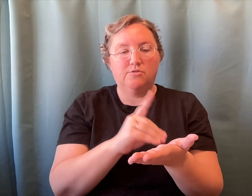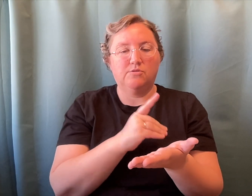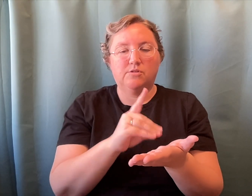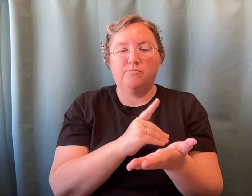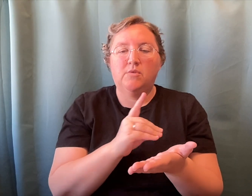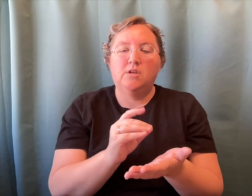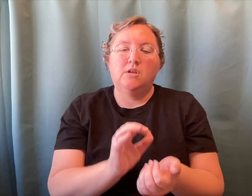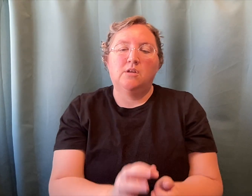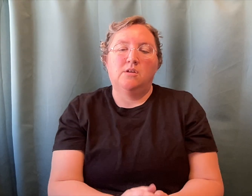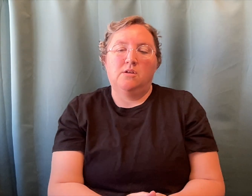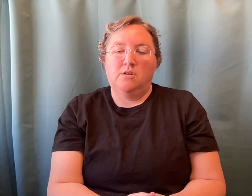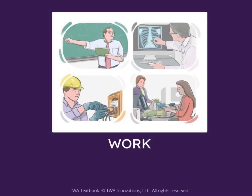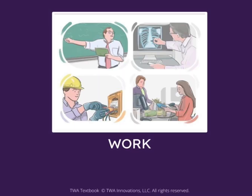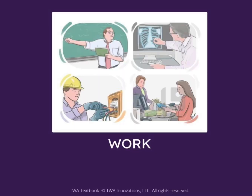use.